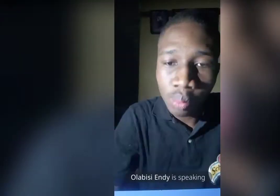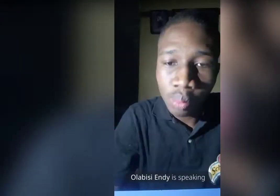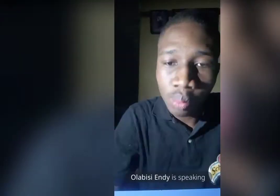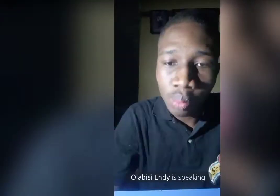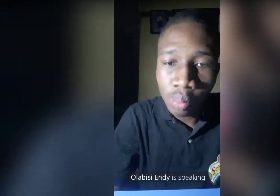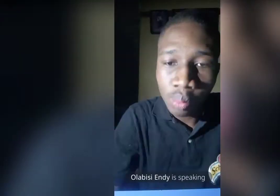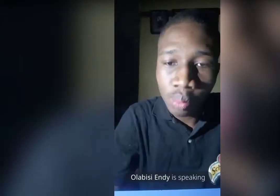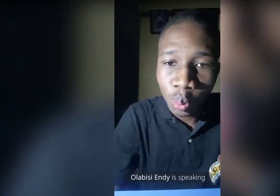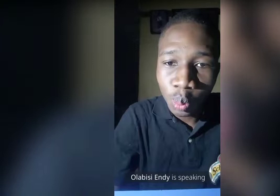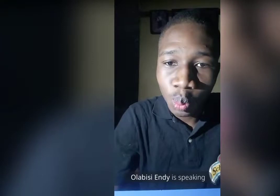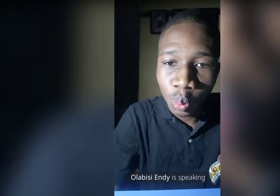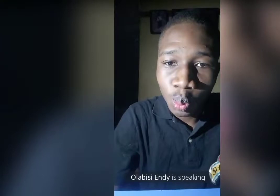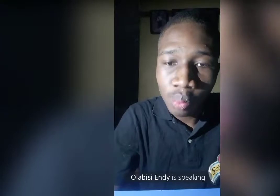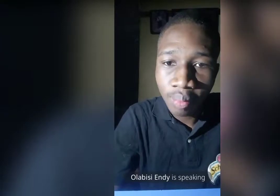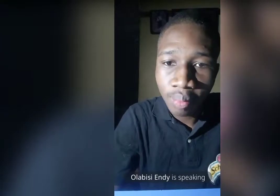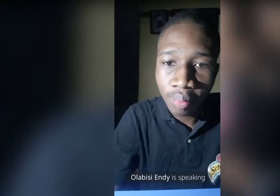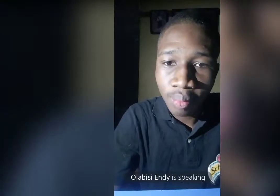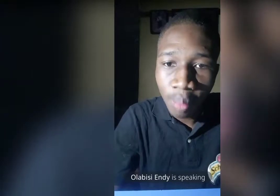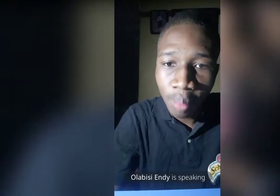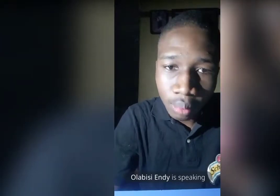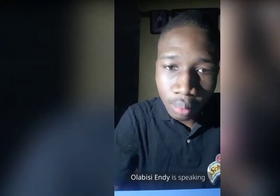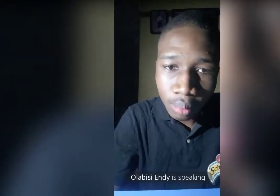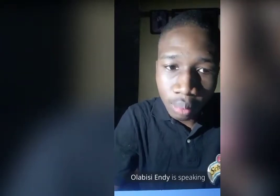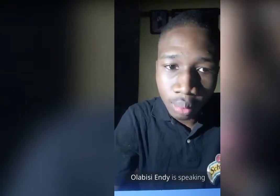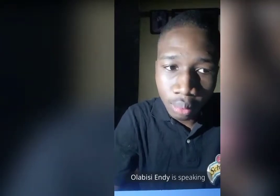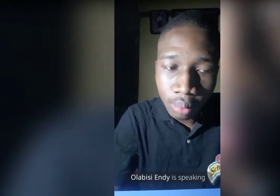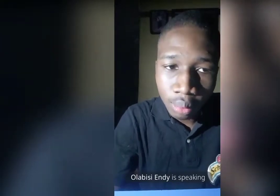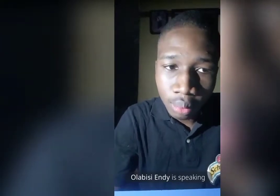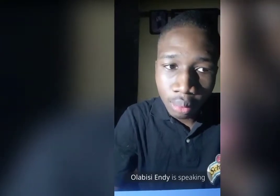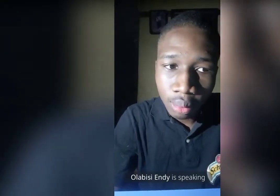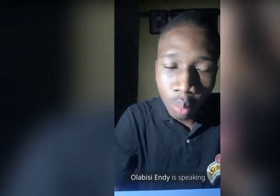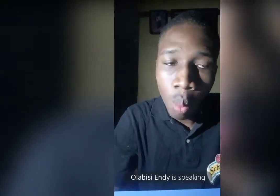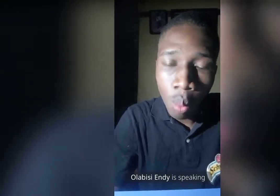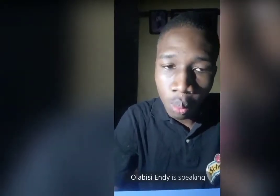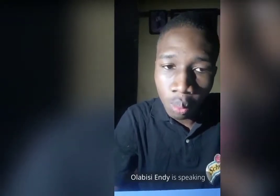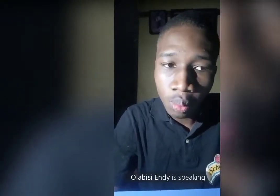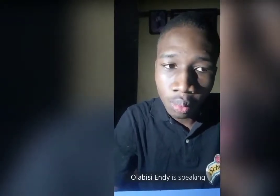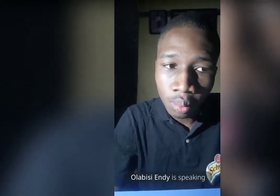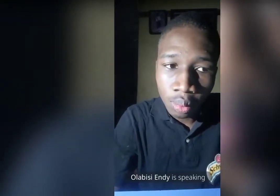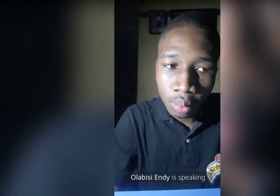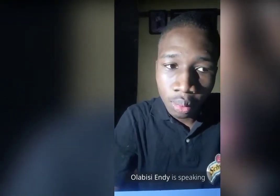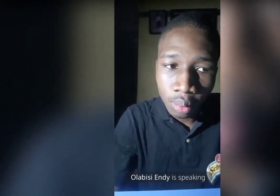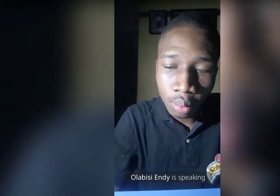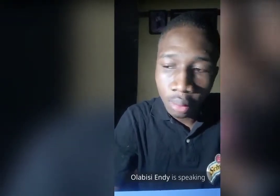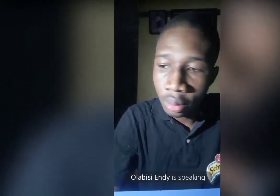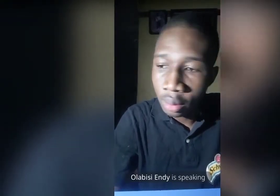56,200,987. So just take it is by installments. 56 million. Let's have that first.